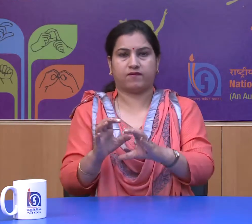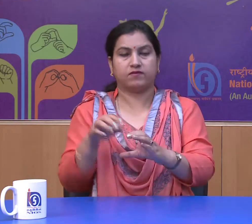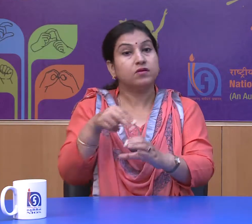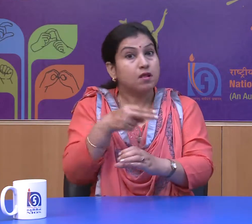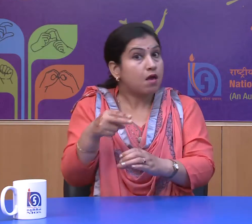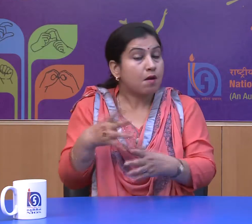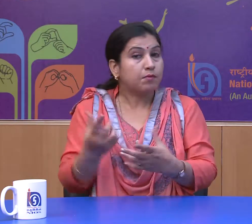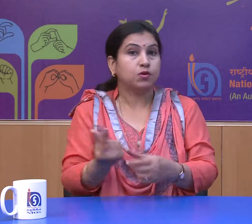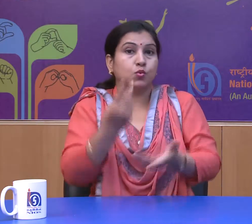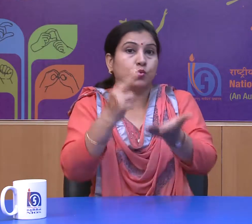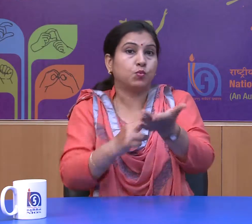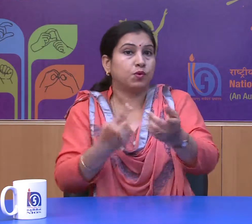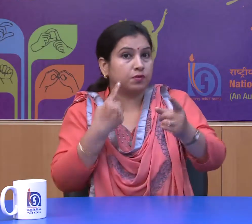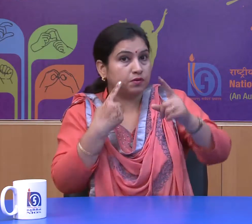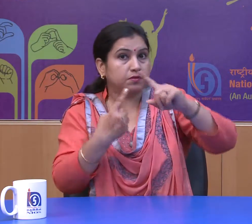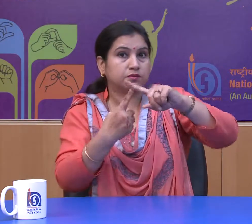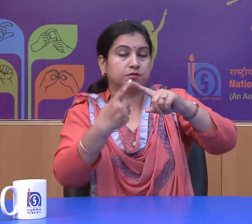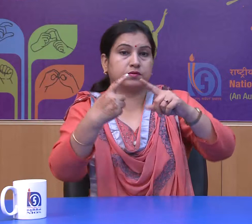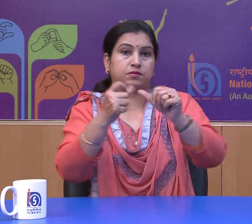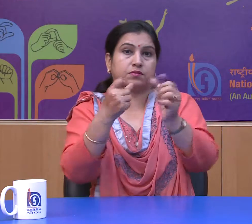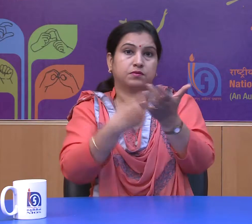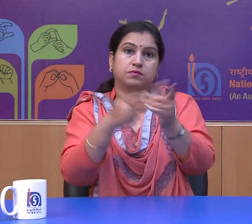as unitary state.